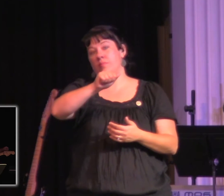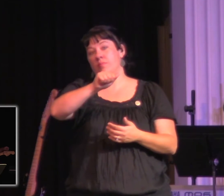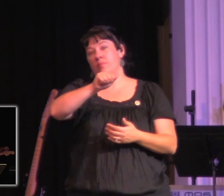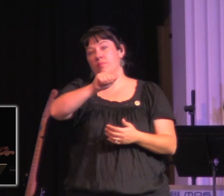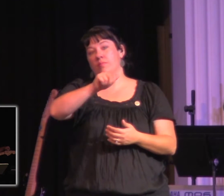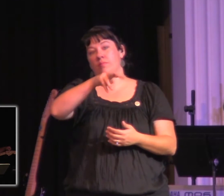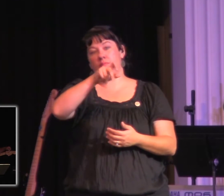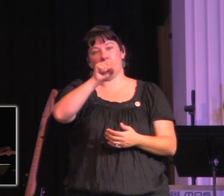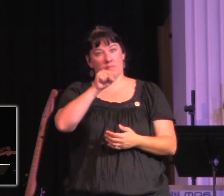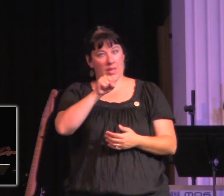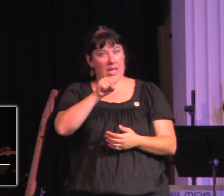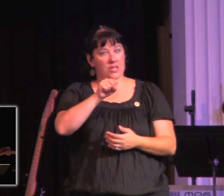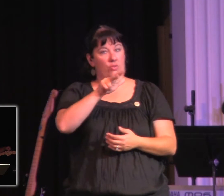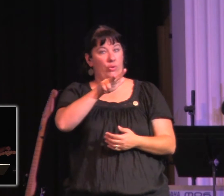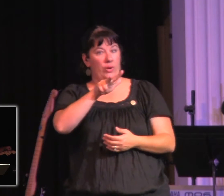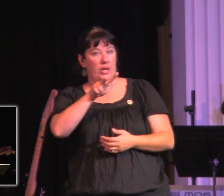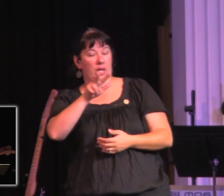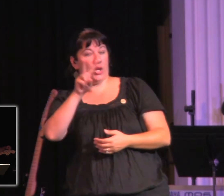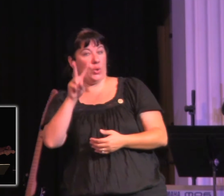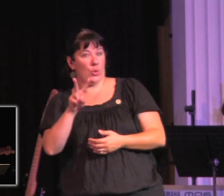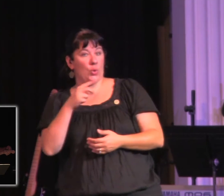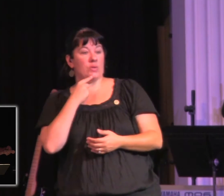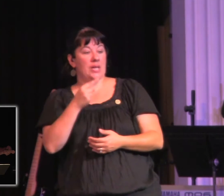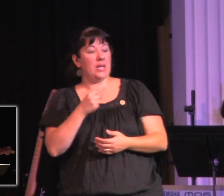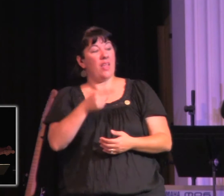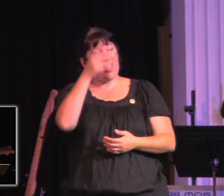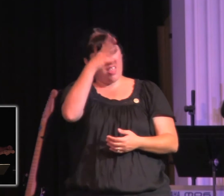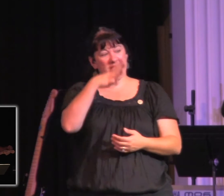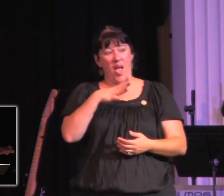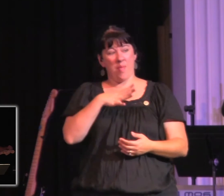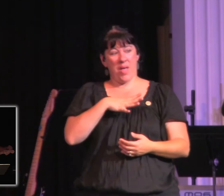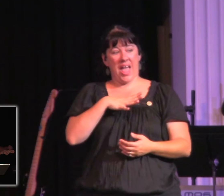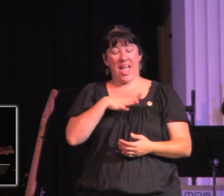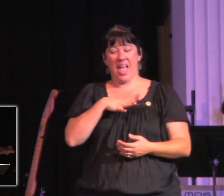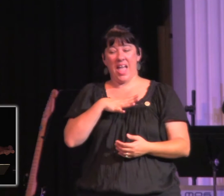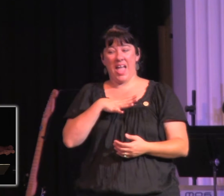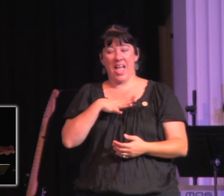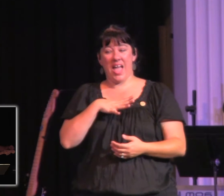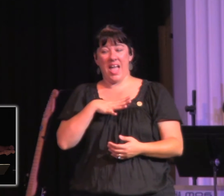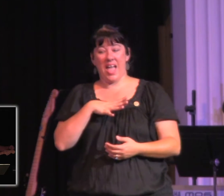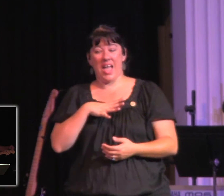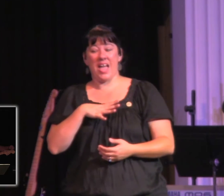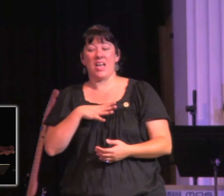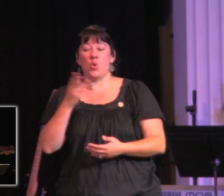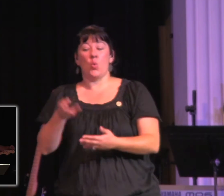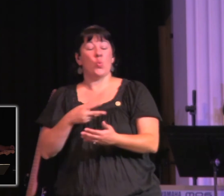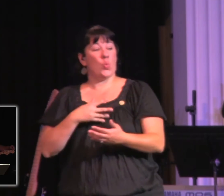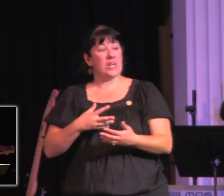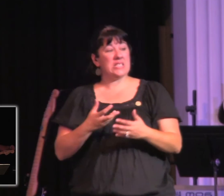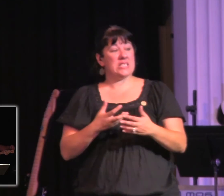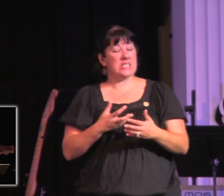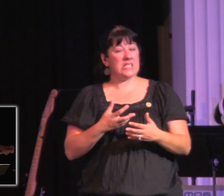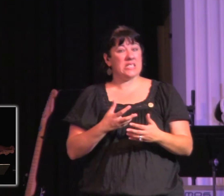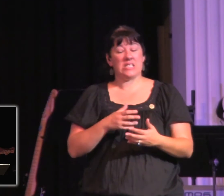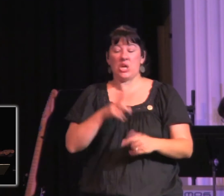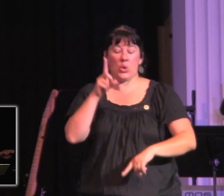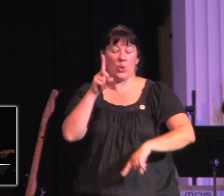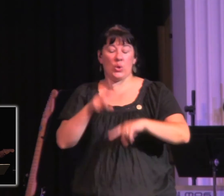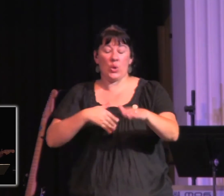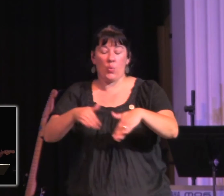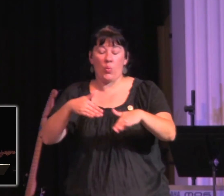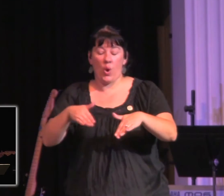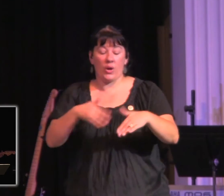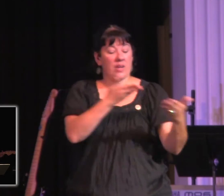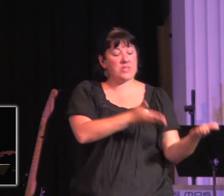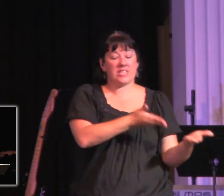Acts 3 and 2, now a man crippled from birth was being carried to the temple gate called Beautiful, where he was put down every day to beg from